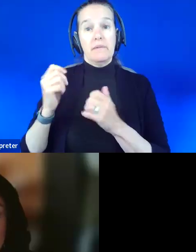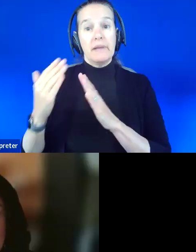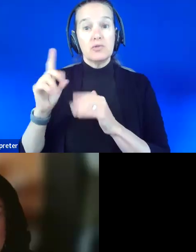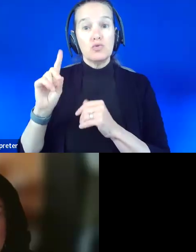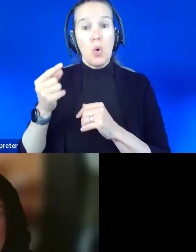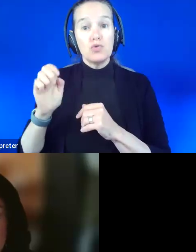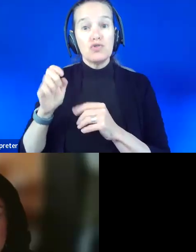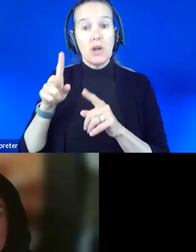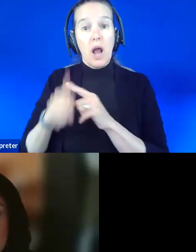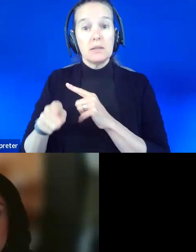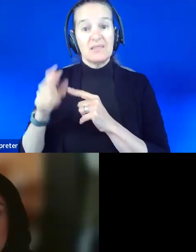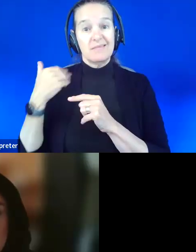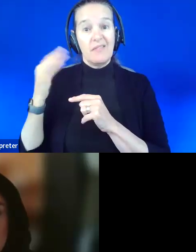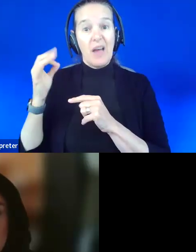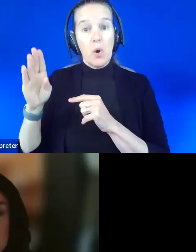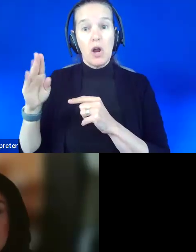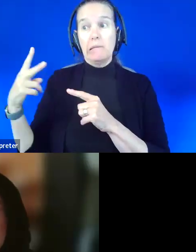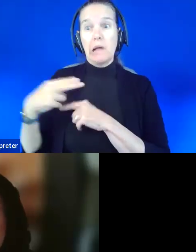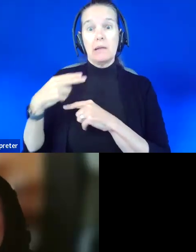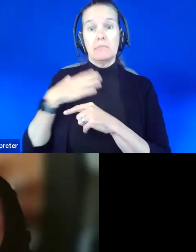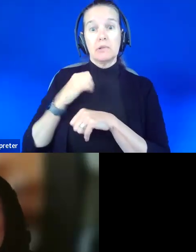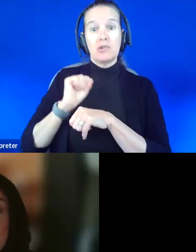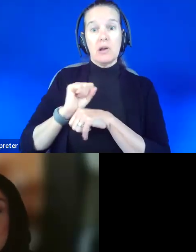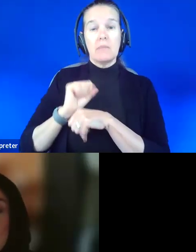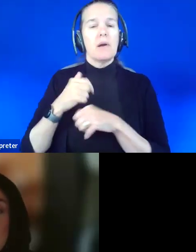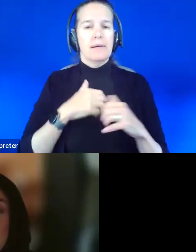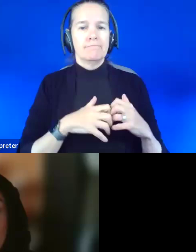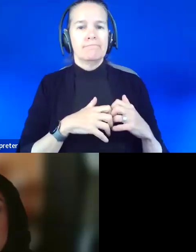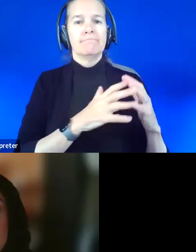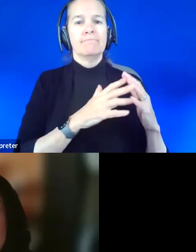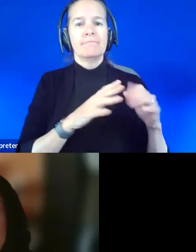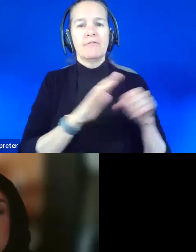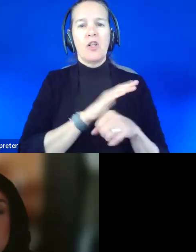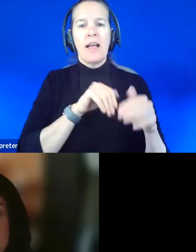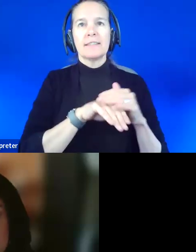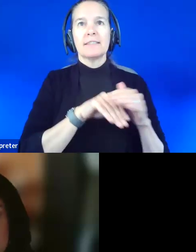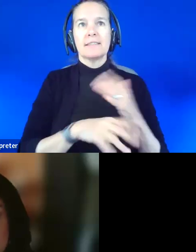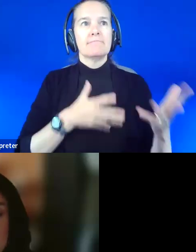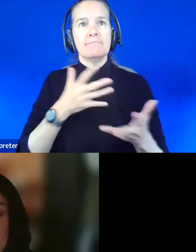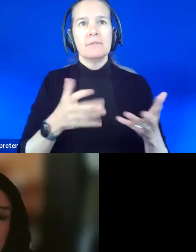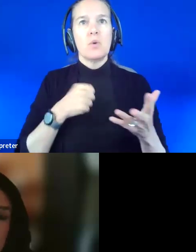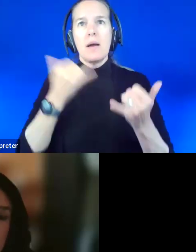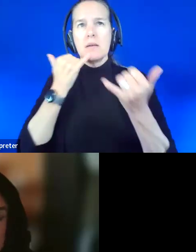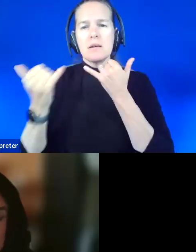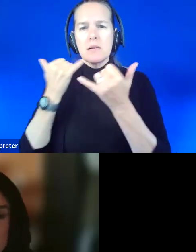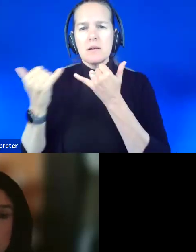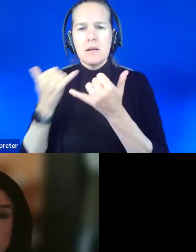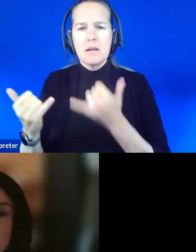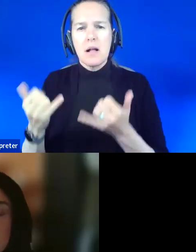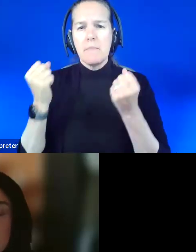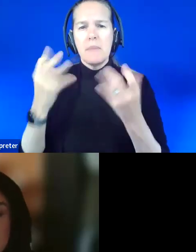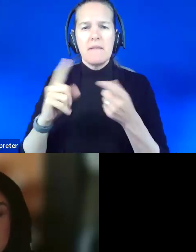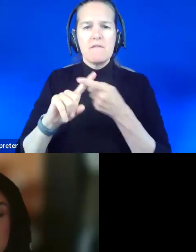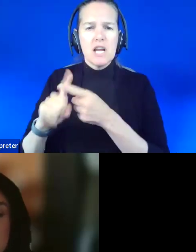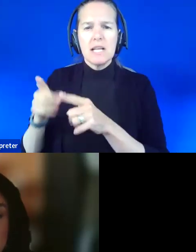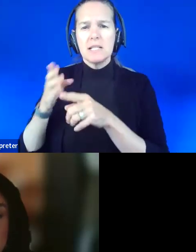and really just kind of took, the courage to just start calling a lot of investors that I knew, a lot of friends in business that I knew and in